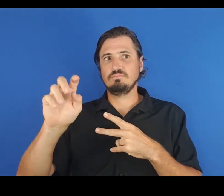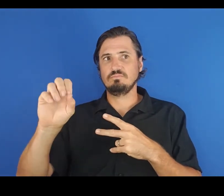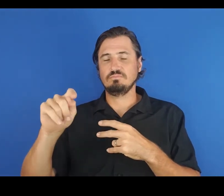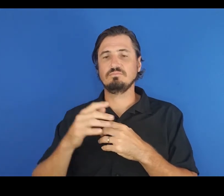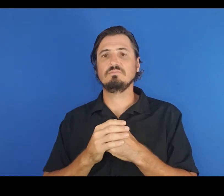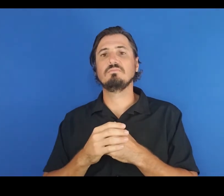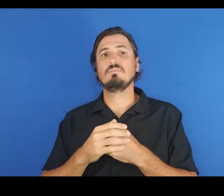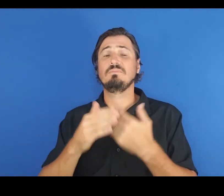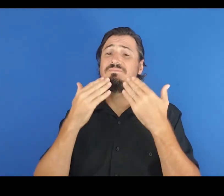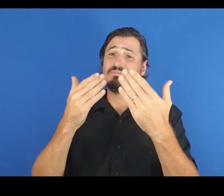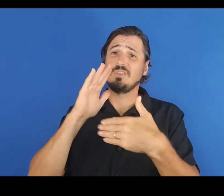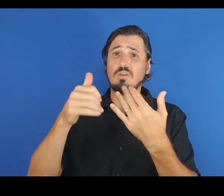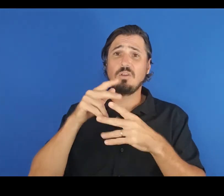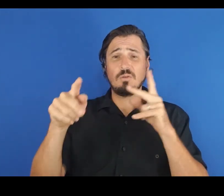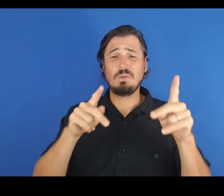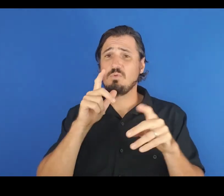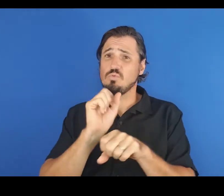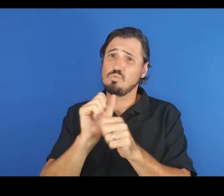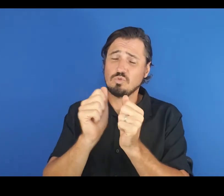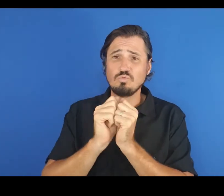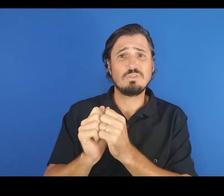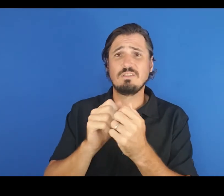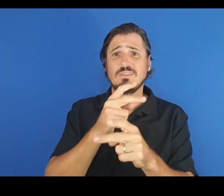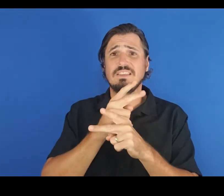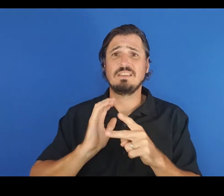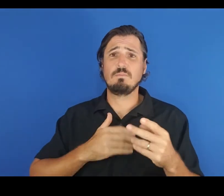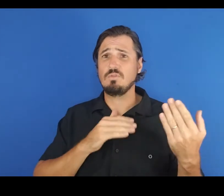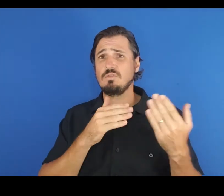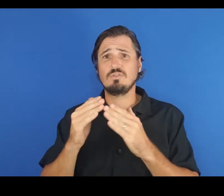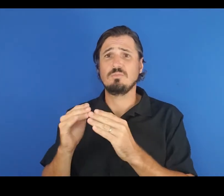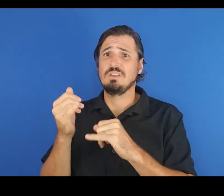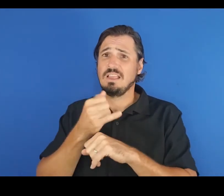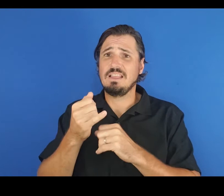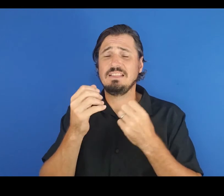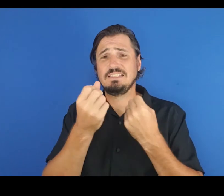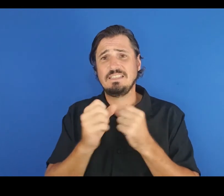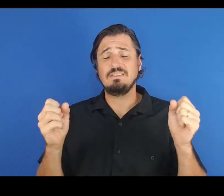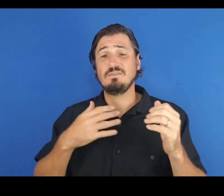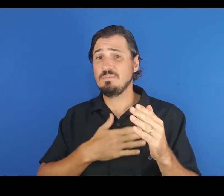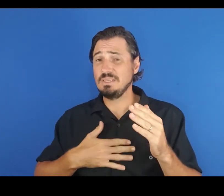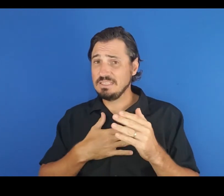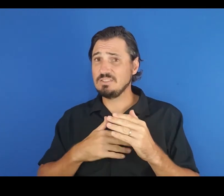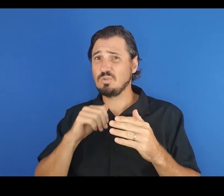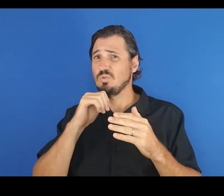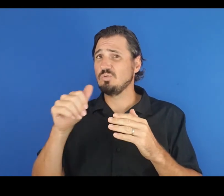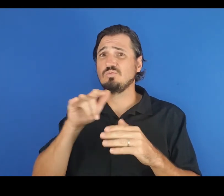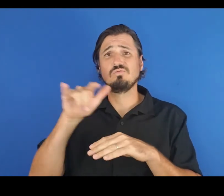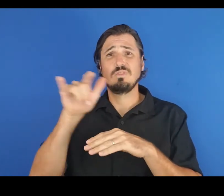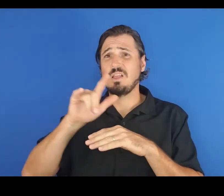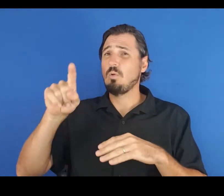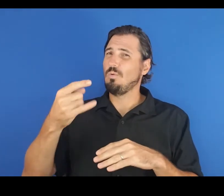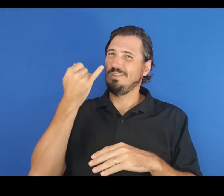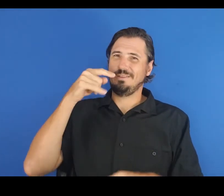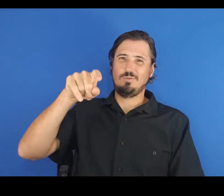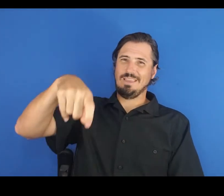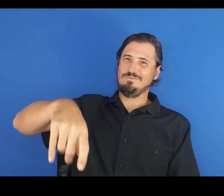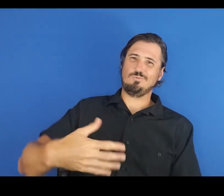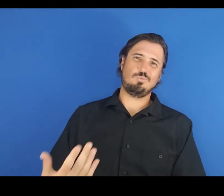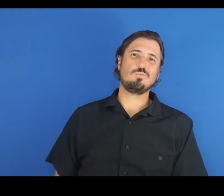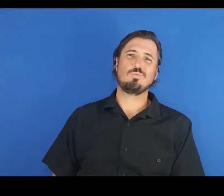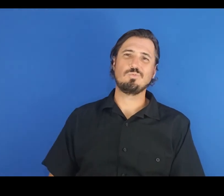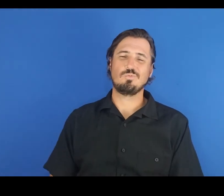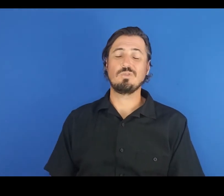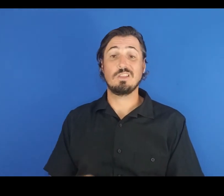kauai.gov/COVID test. Mahalo to everyone working together to keep our community safe. Please, don't travel unless